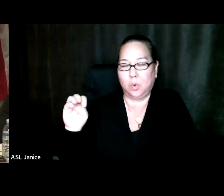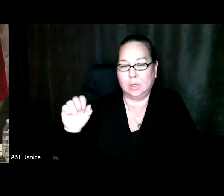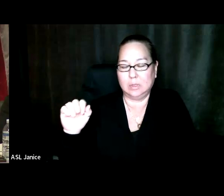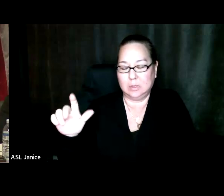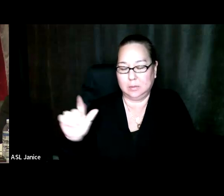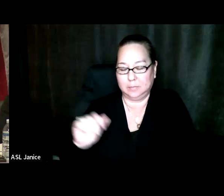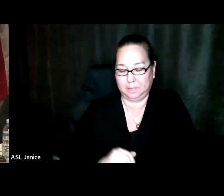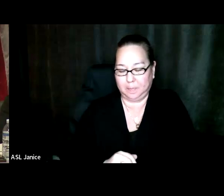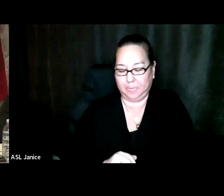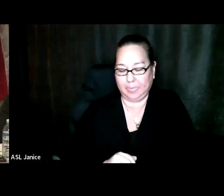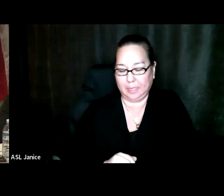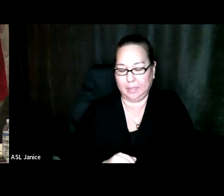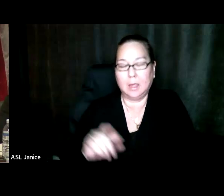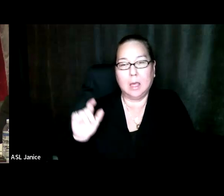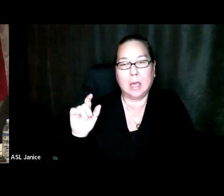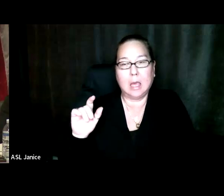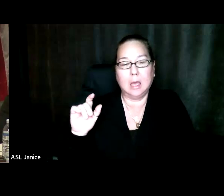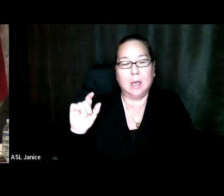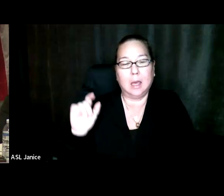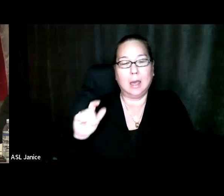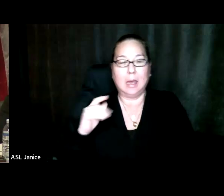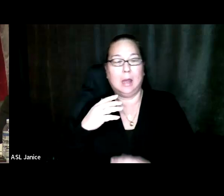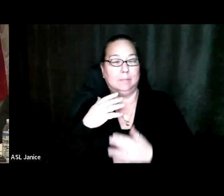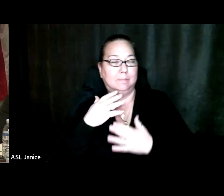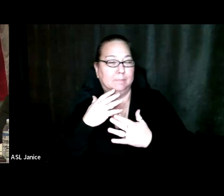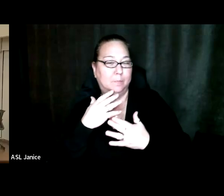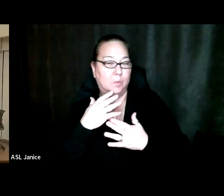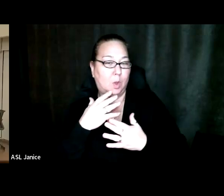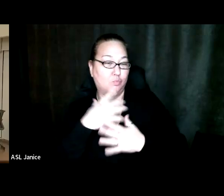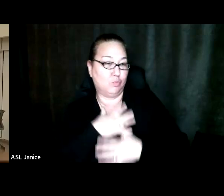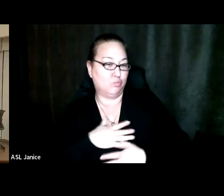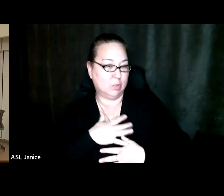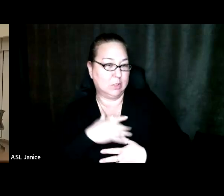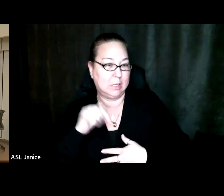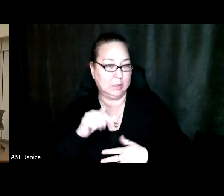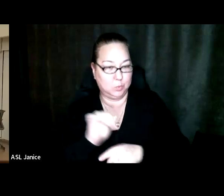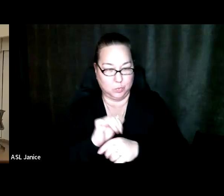quite a process. As the chair always says, we spend a lot of time talking about exam school policy, which take up,